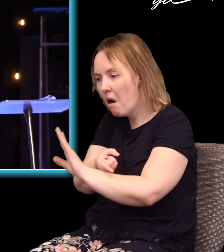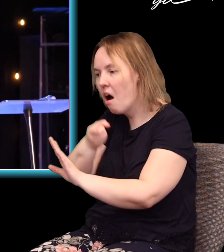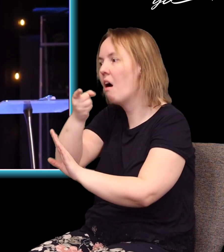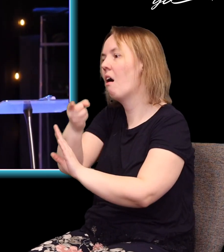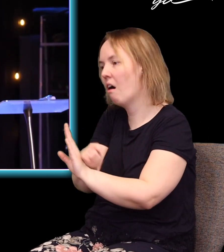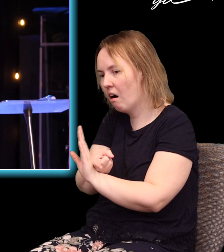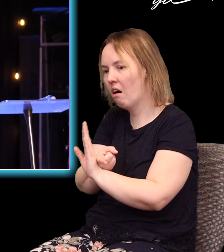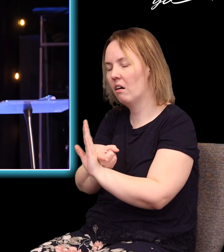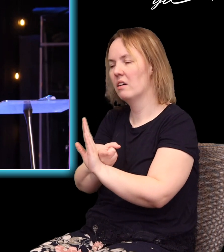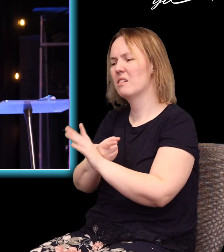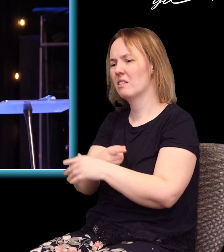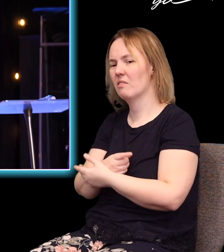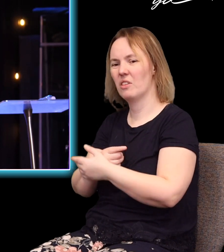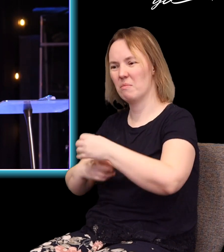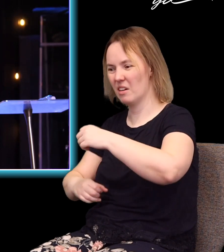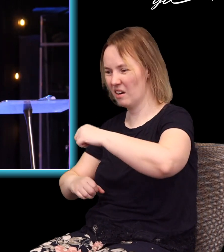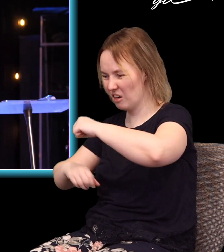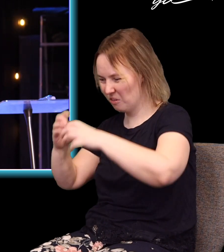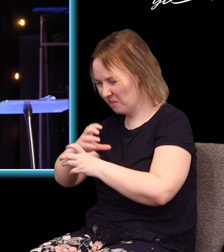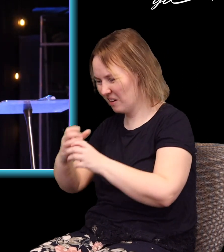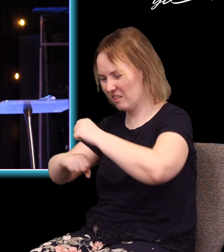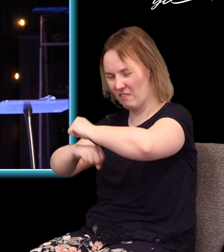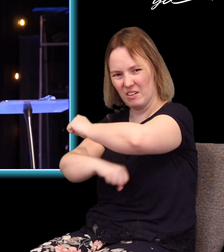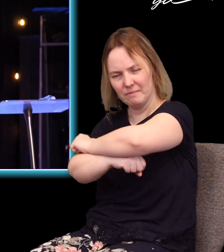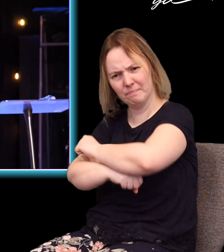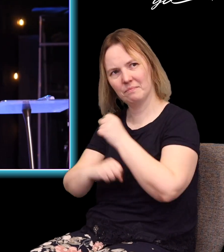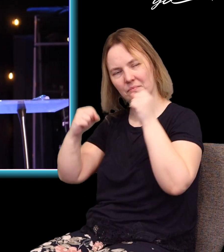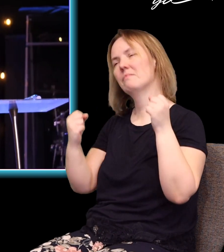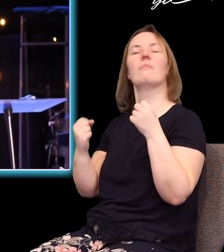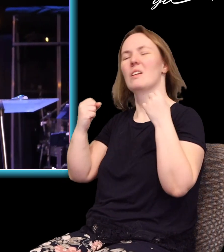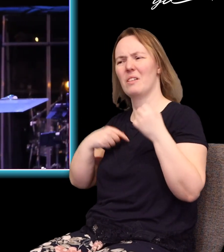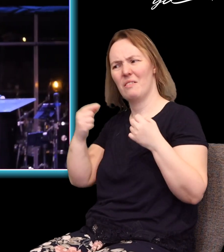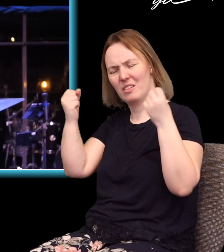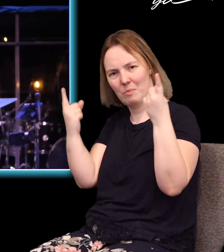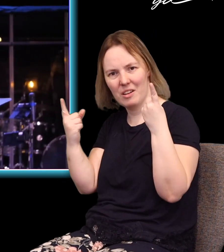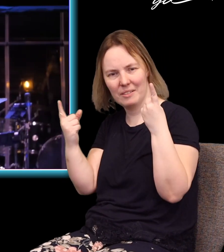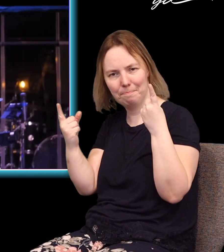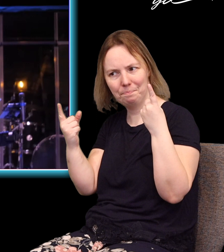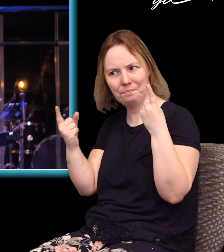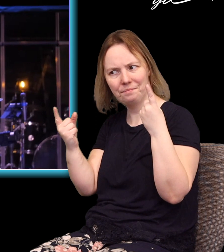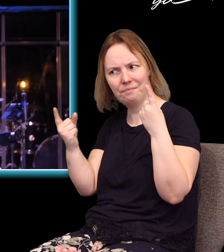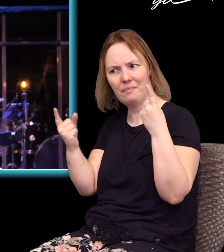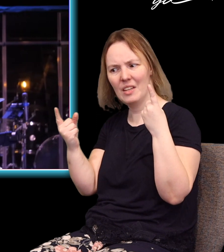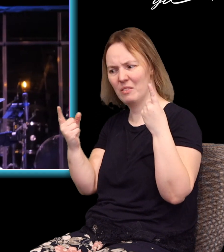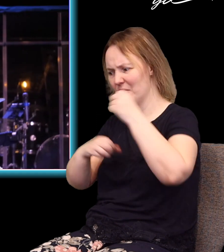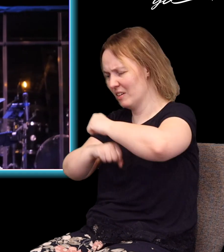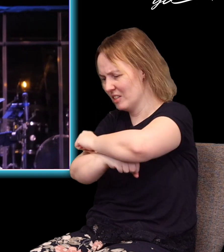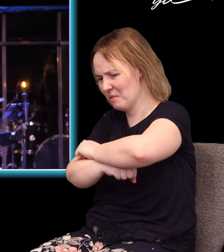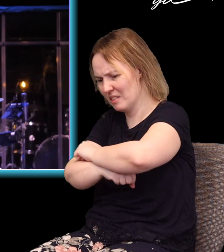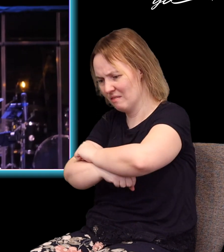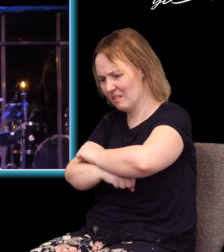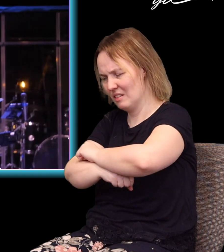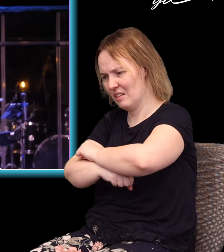you know, meticulously lay this foundation. But what I found surprising is once the foundation was laid, then it seemed like just a